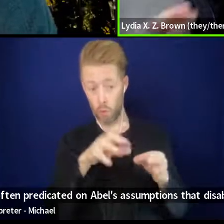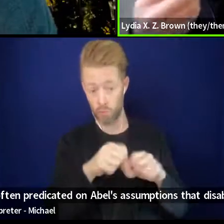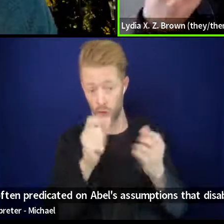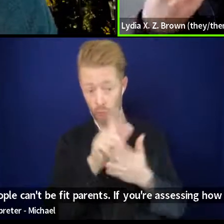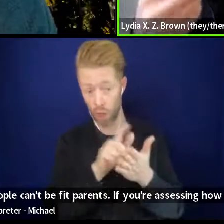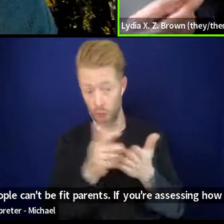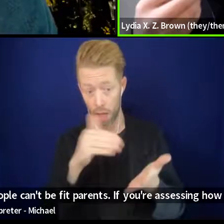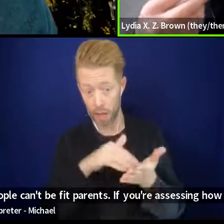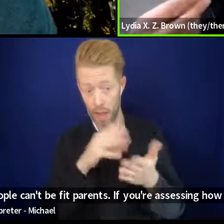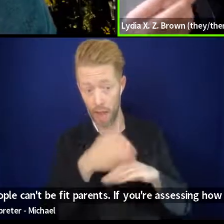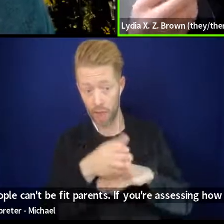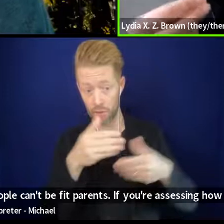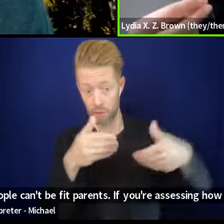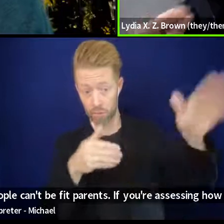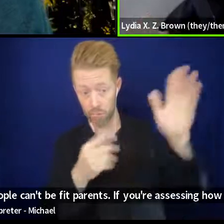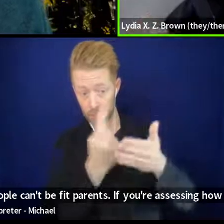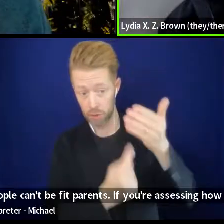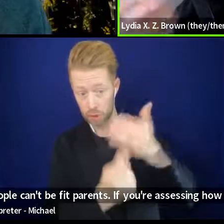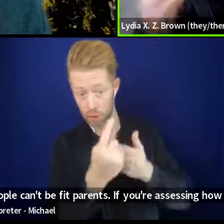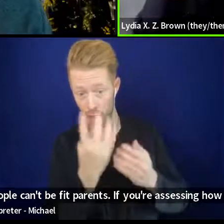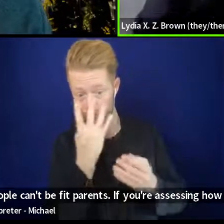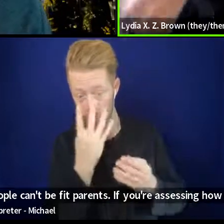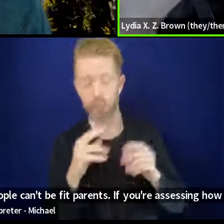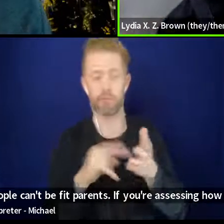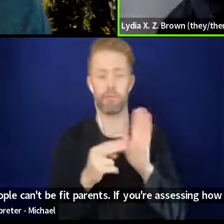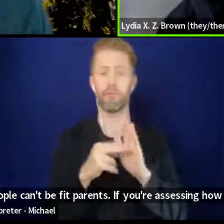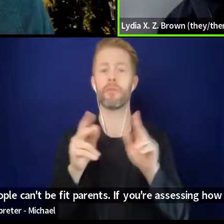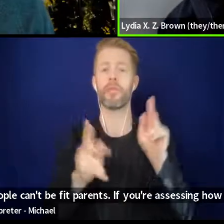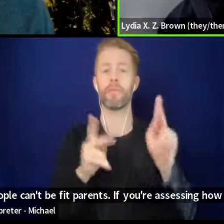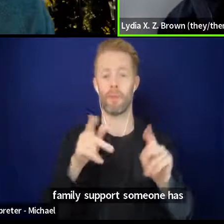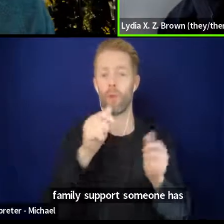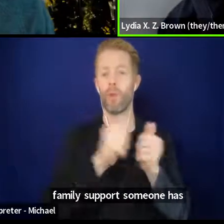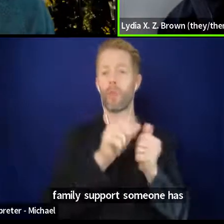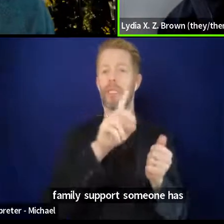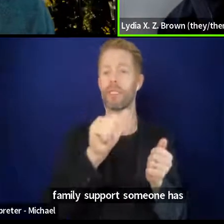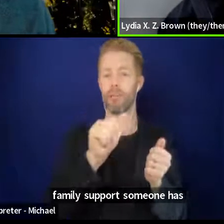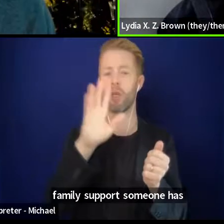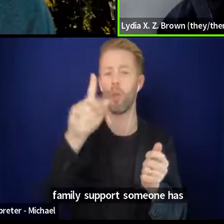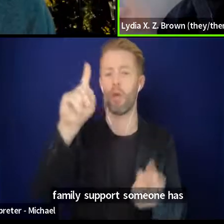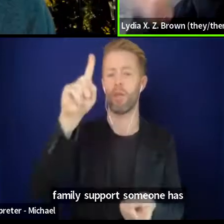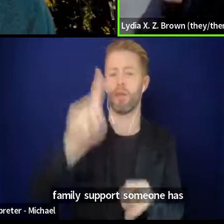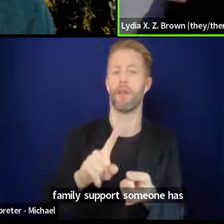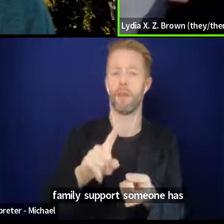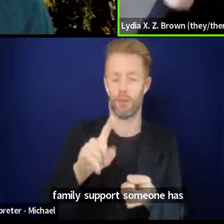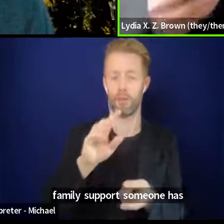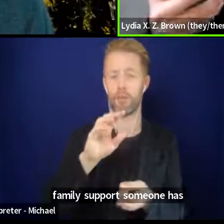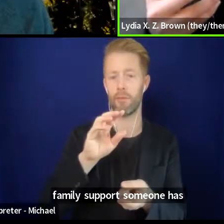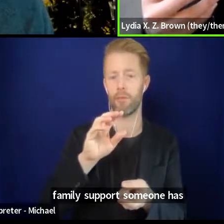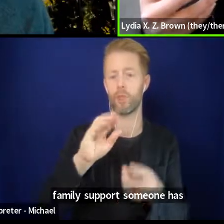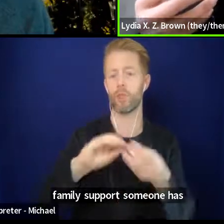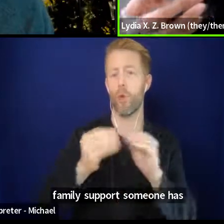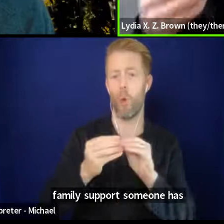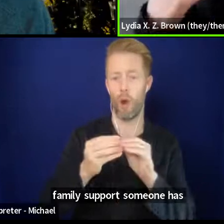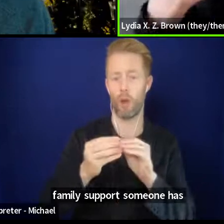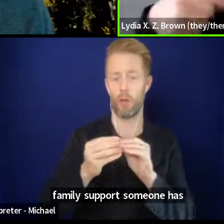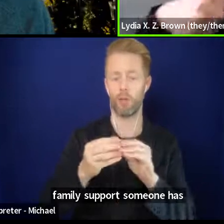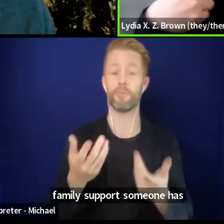release, then people with disabilities are less likely to have a higher score on that marker. When tools might